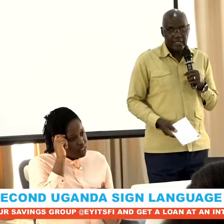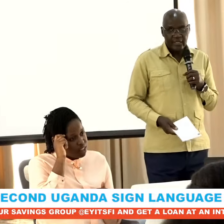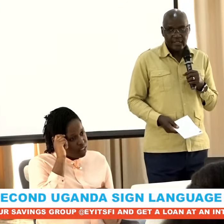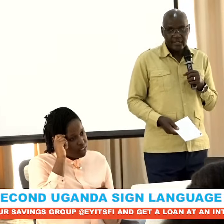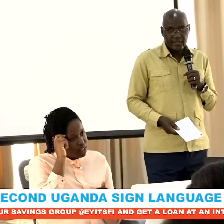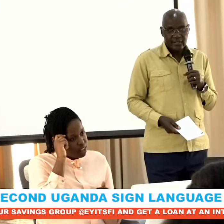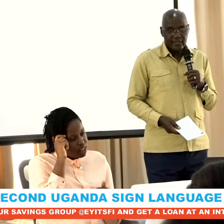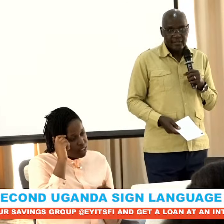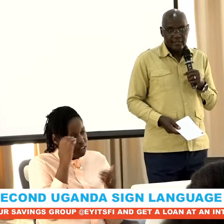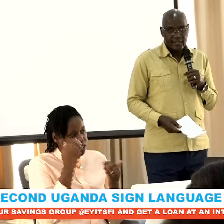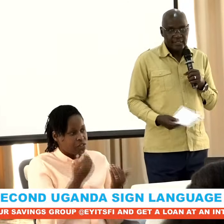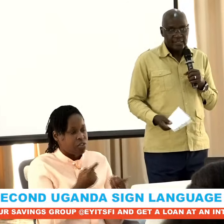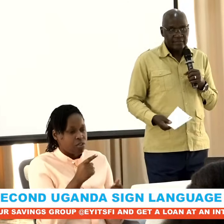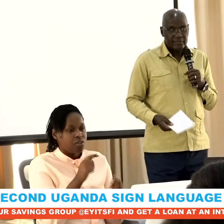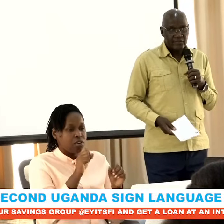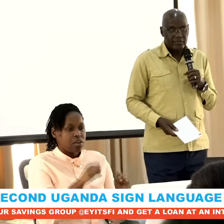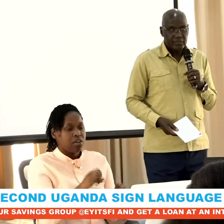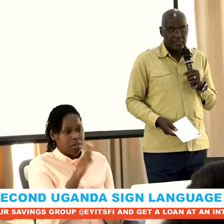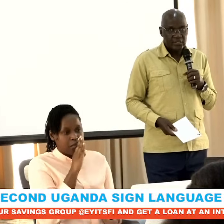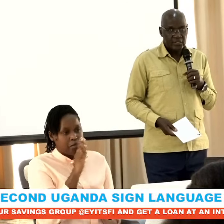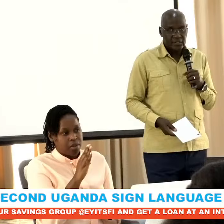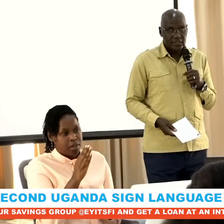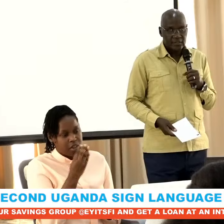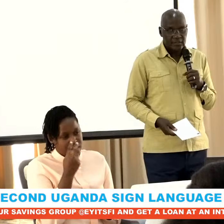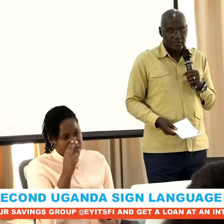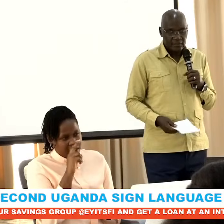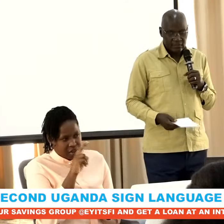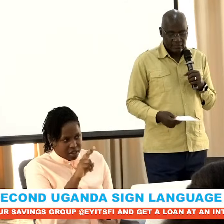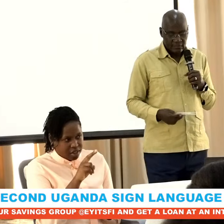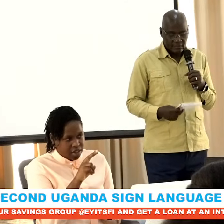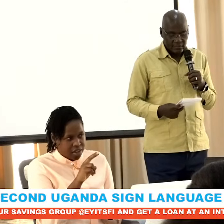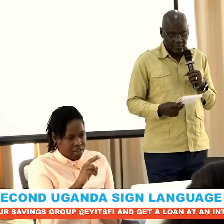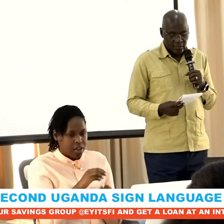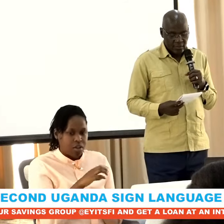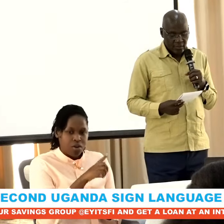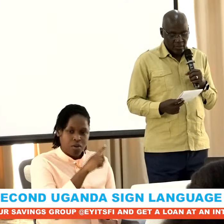there and serve the communities.